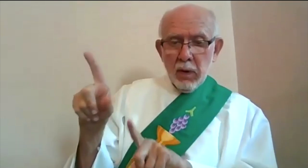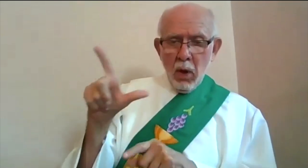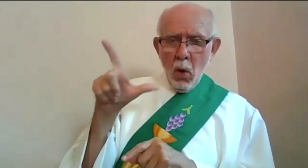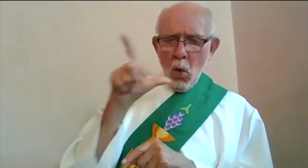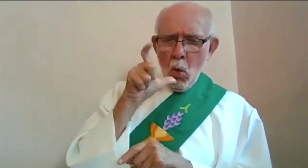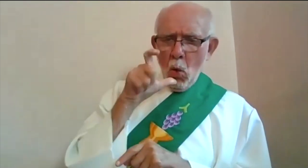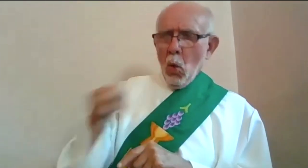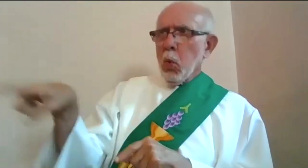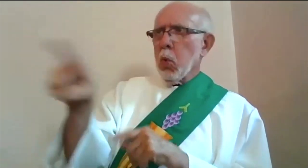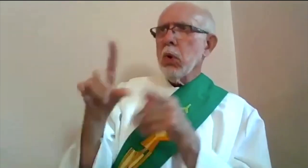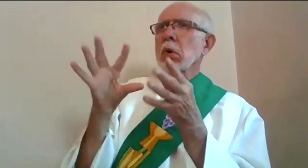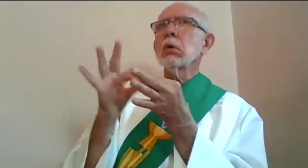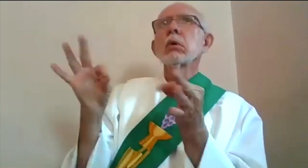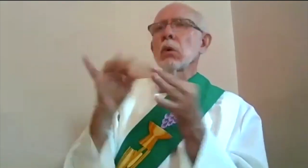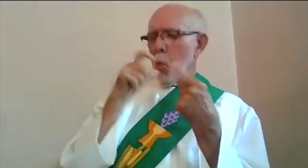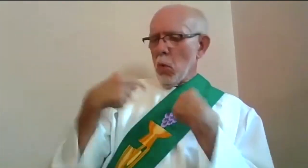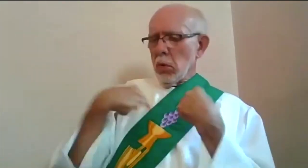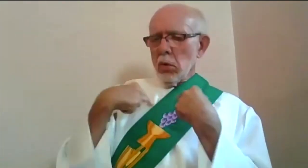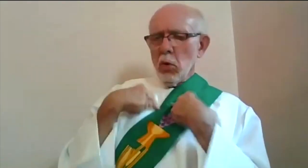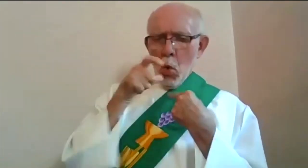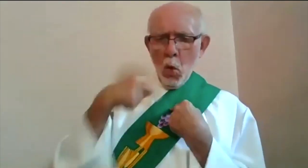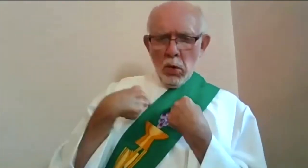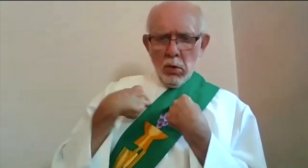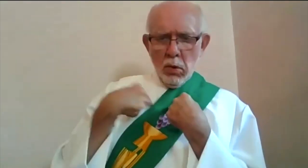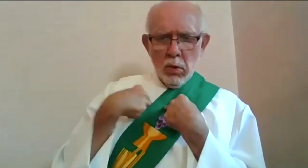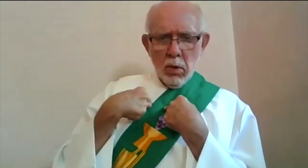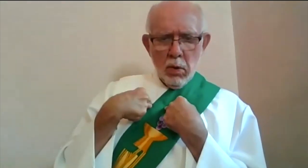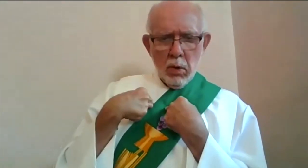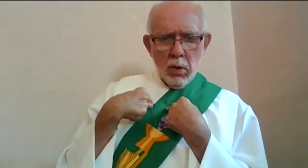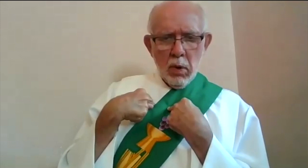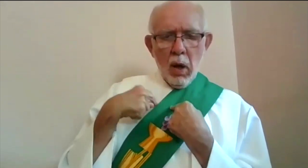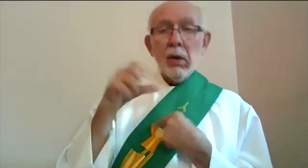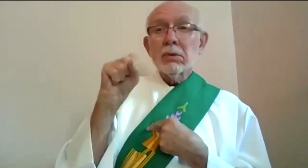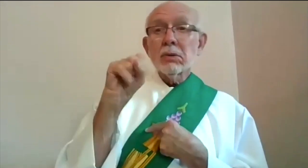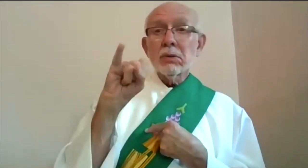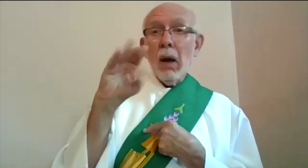"But who do you say that I am?"